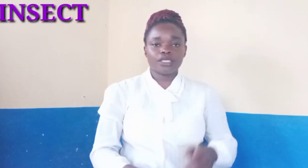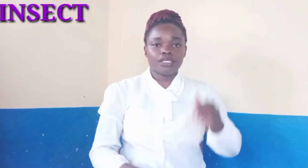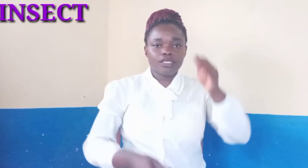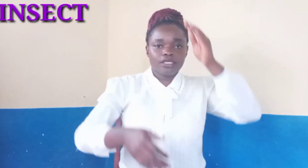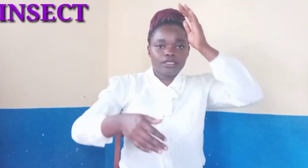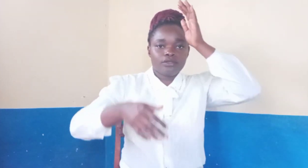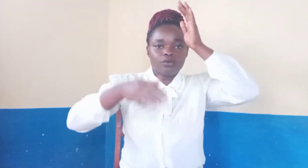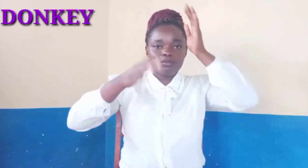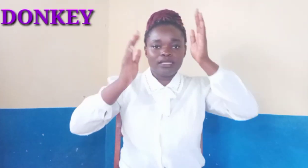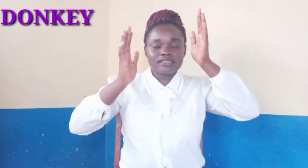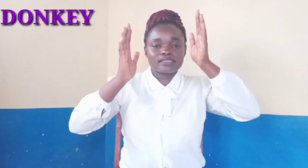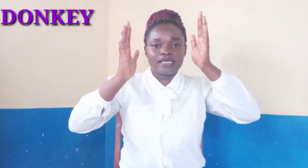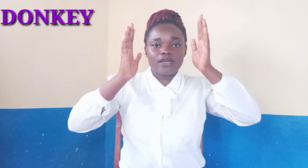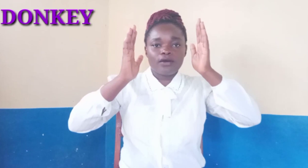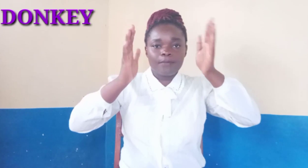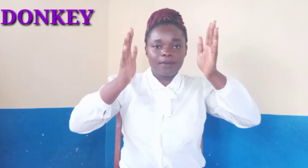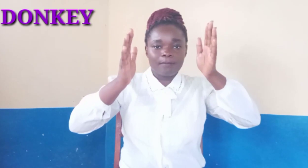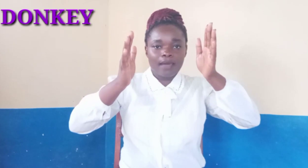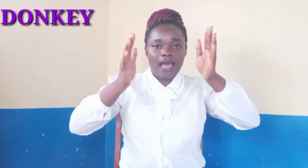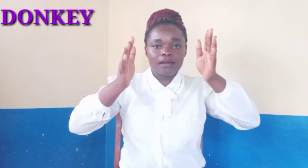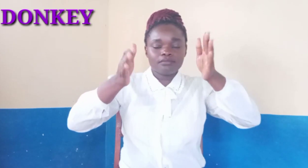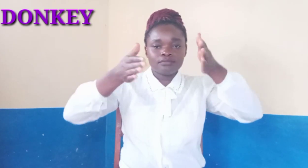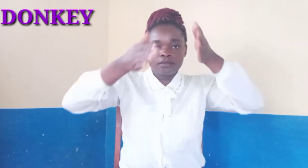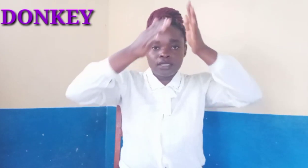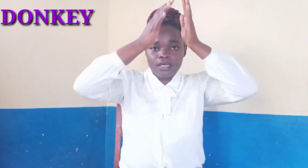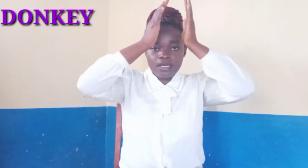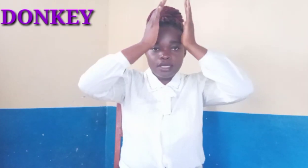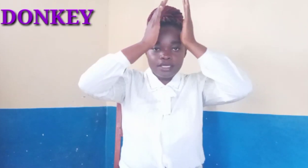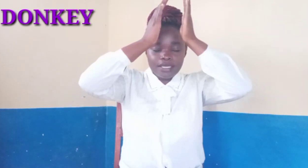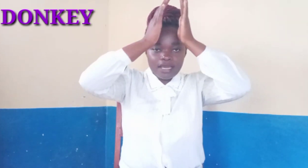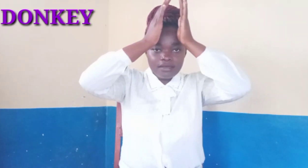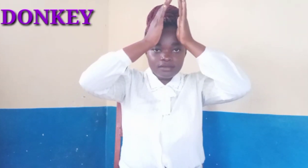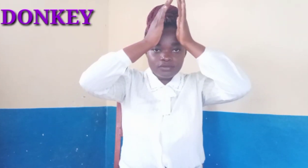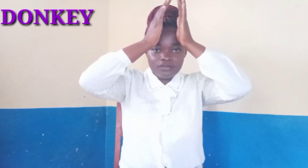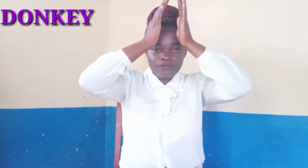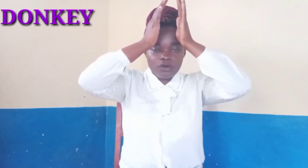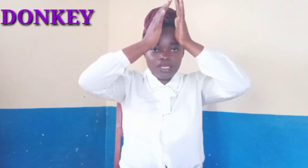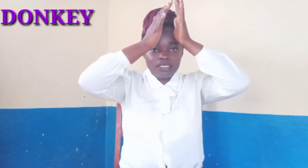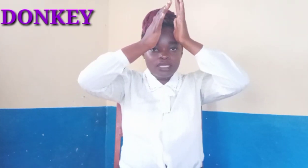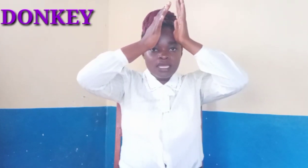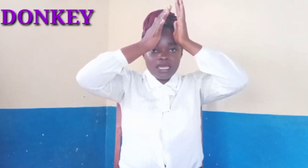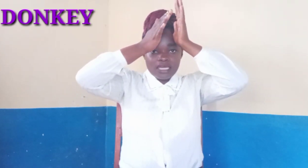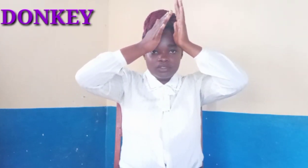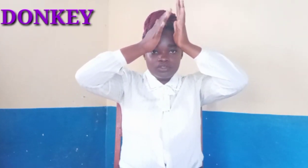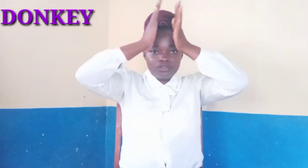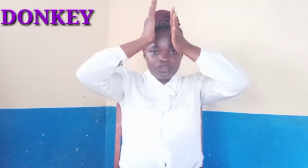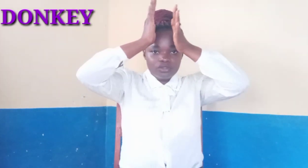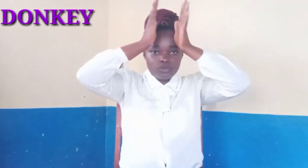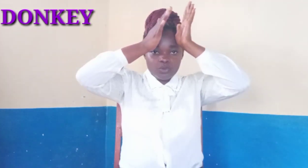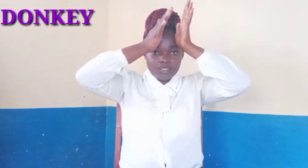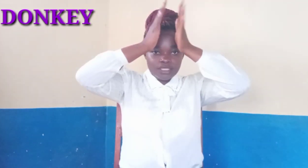Donkey, you place the open palm here on the forehead and you do donkey,